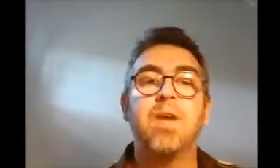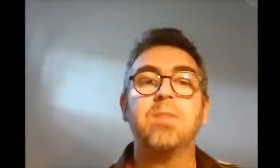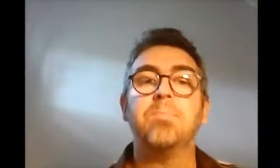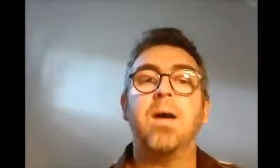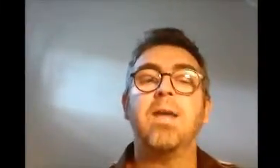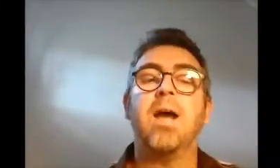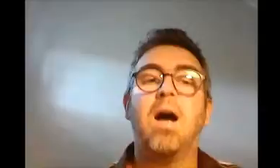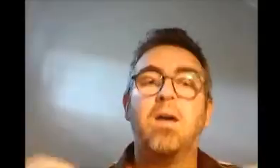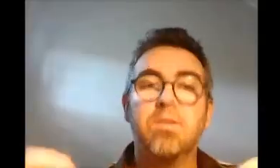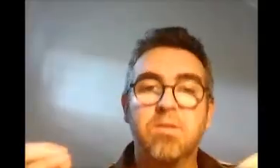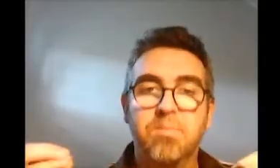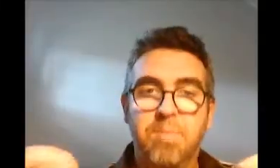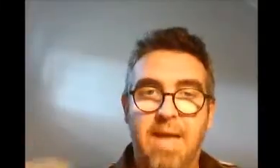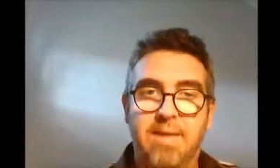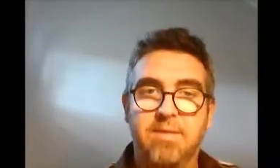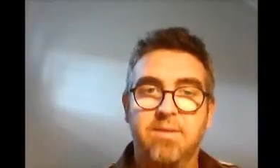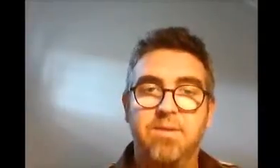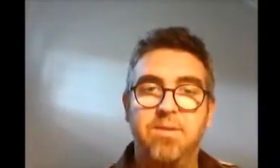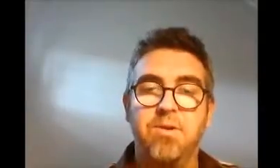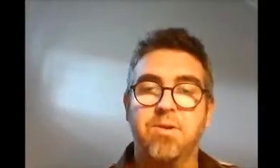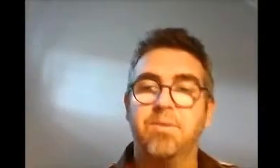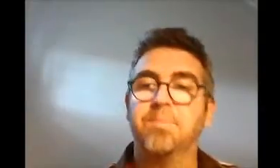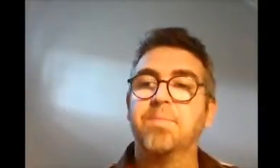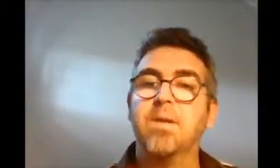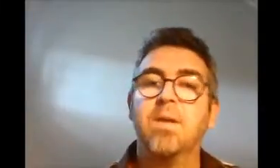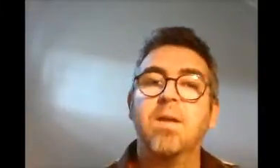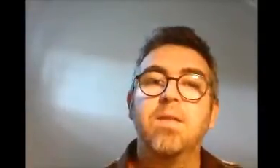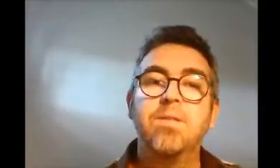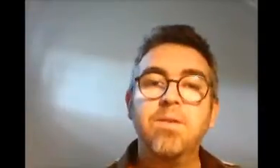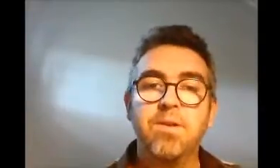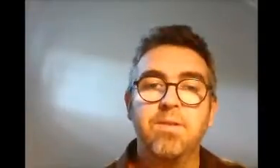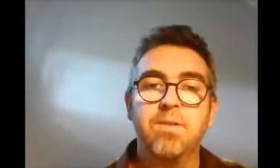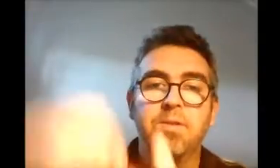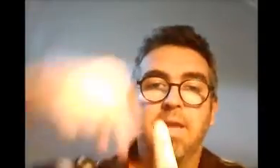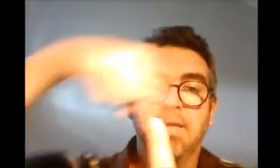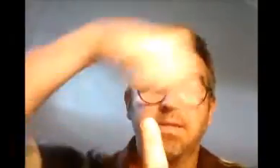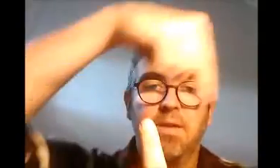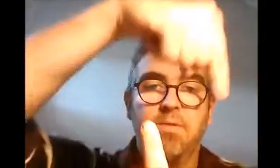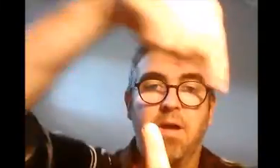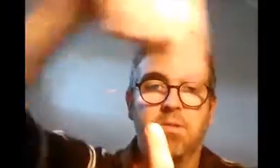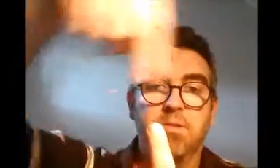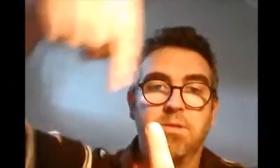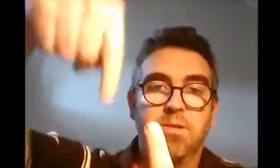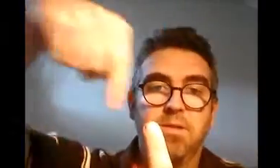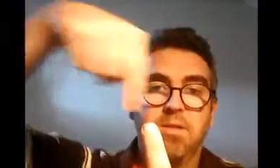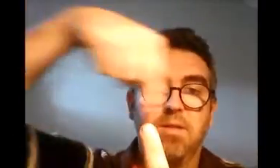provided by our planet, the Earth. The Earth rotates around the Sun.